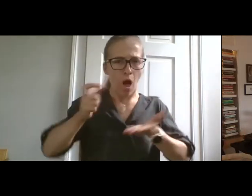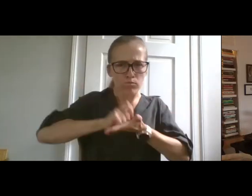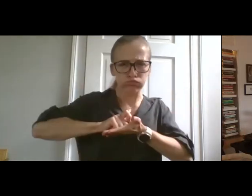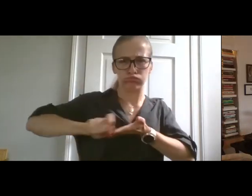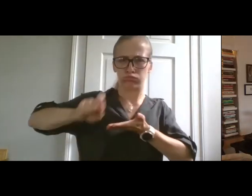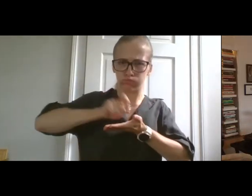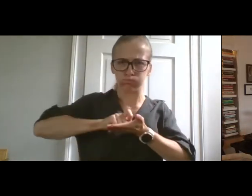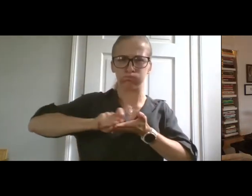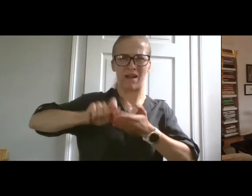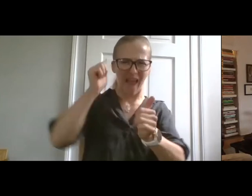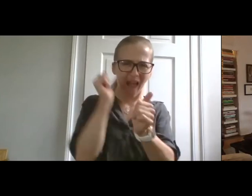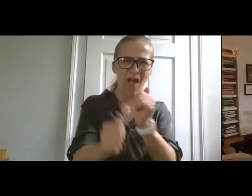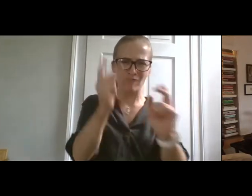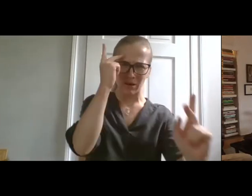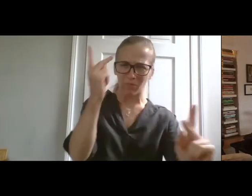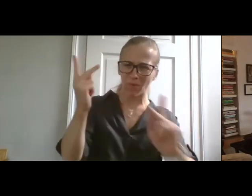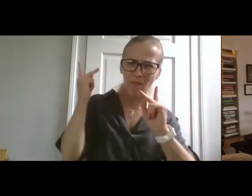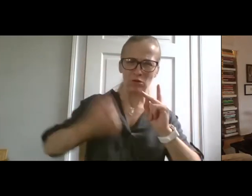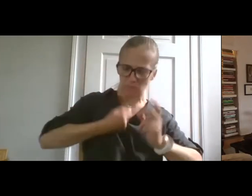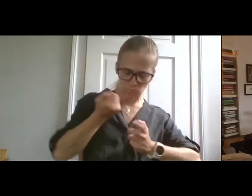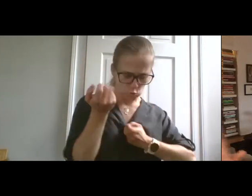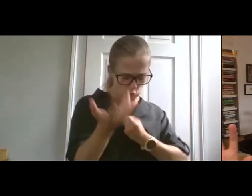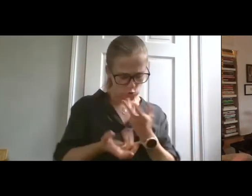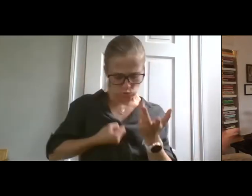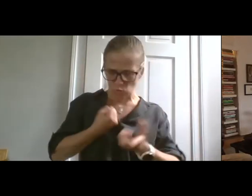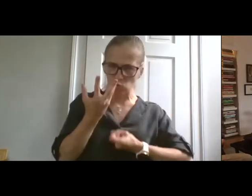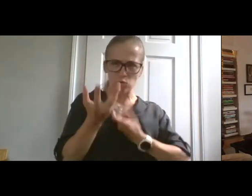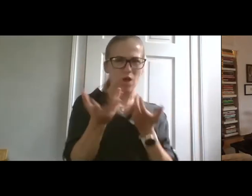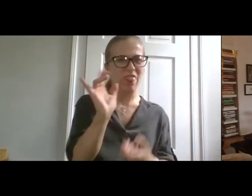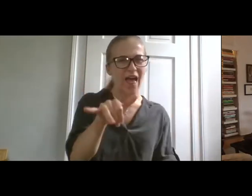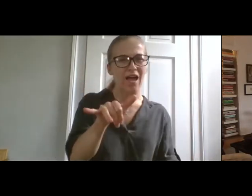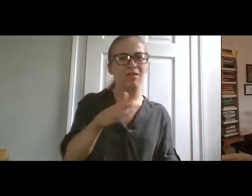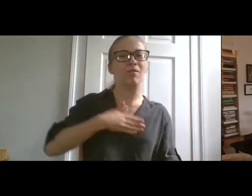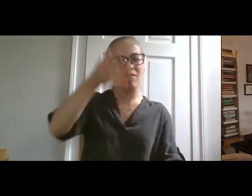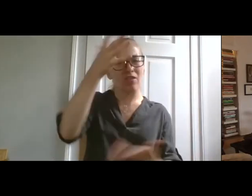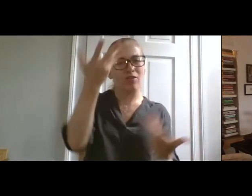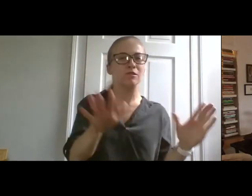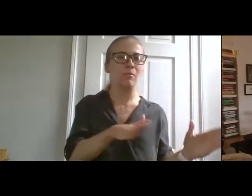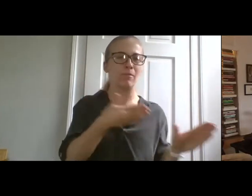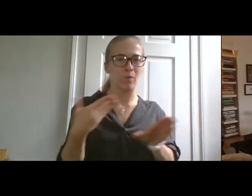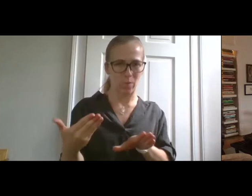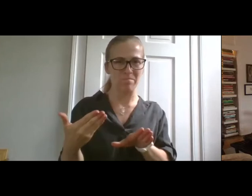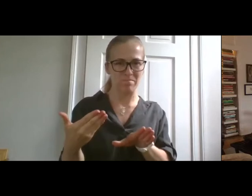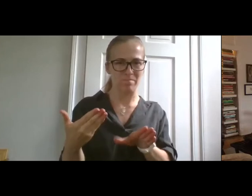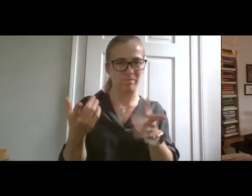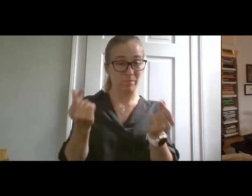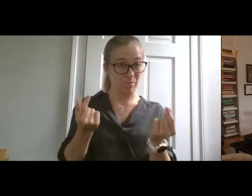every single memory I had of my great father, my late father, and do what I could